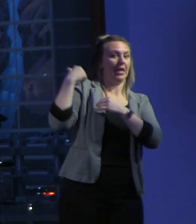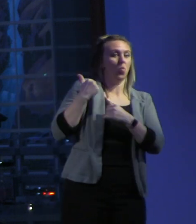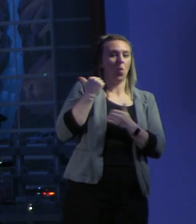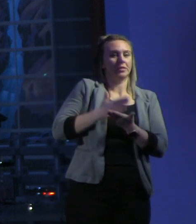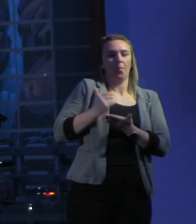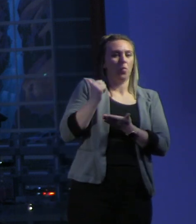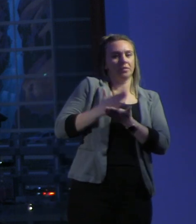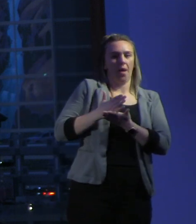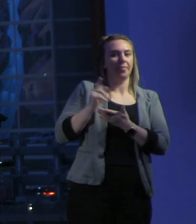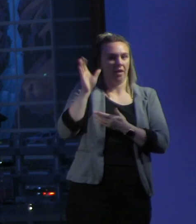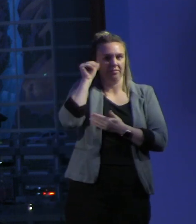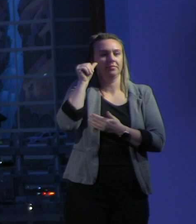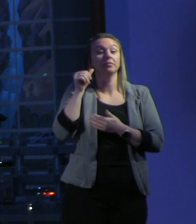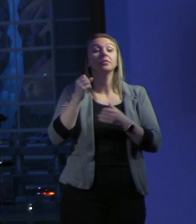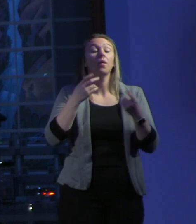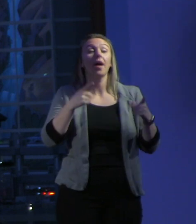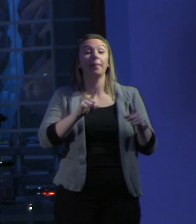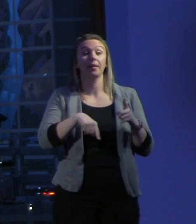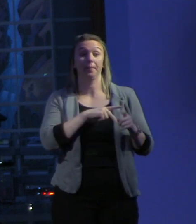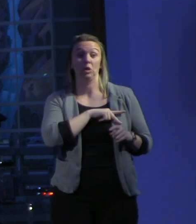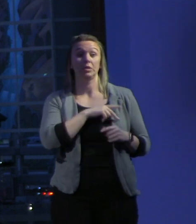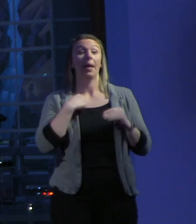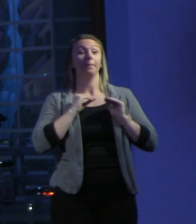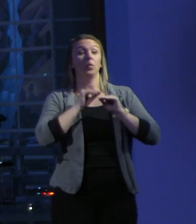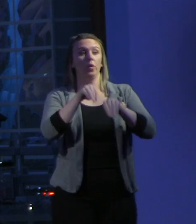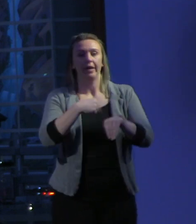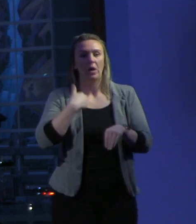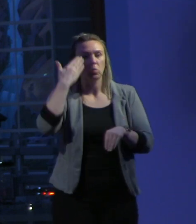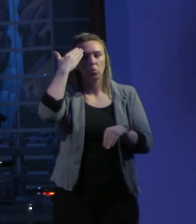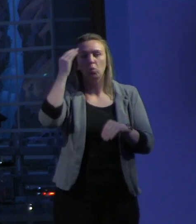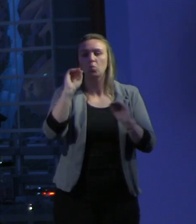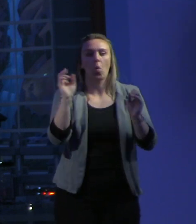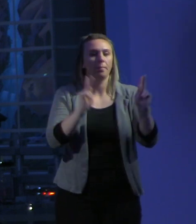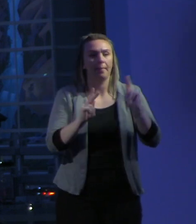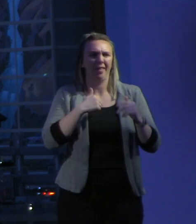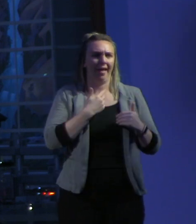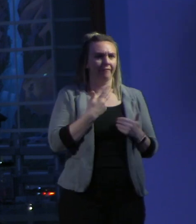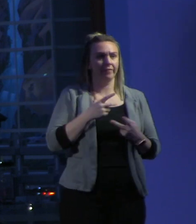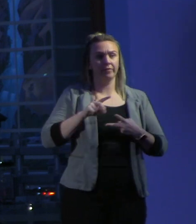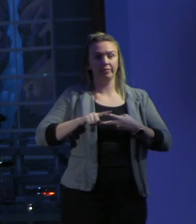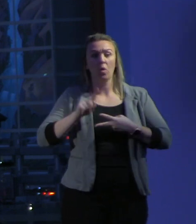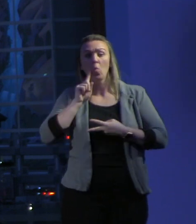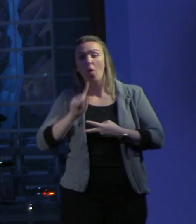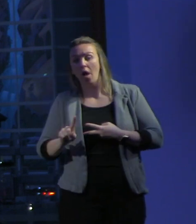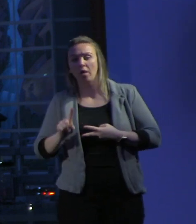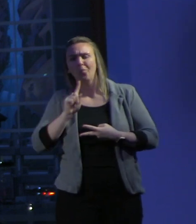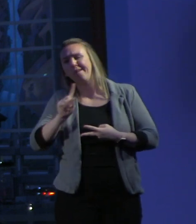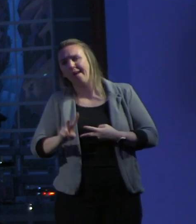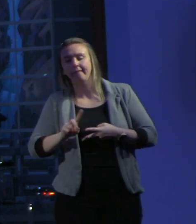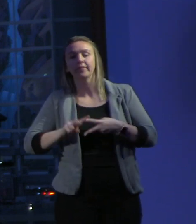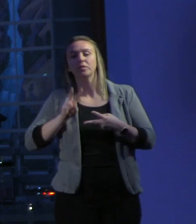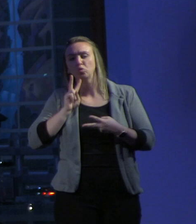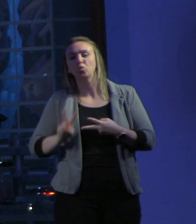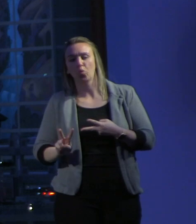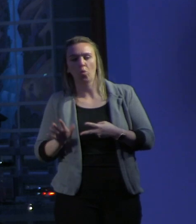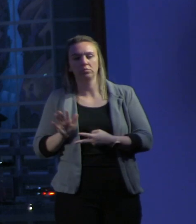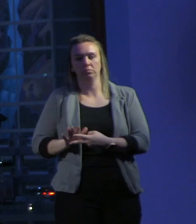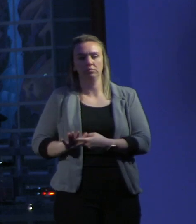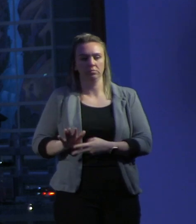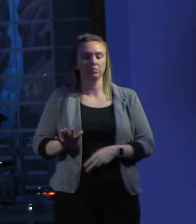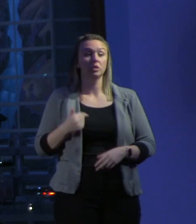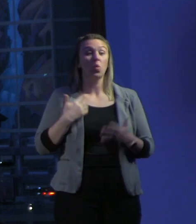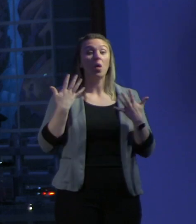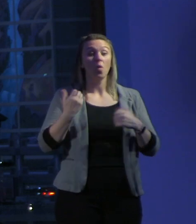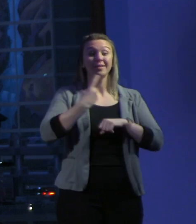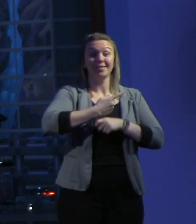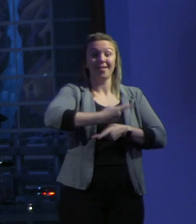personally. When I moved here, I did not know a single person. I had a 1-year-old, 1.5, and a 2.5-year-old. So I wanted a daycare that was